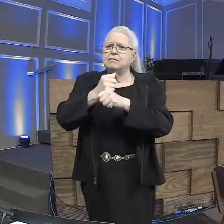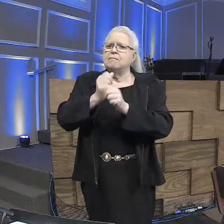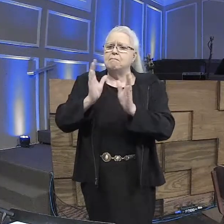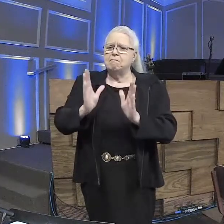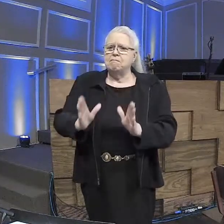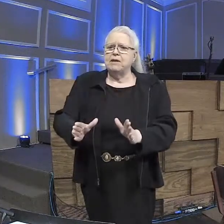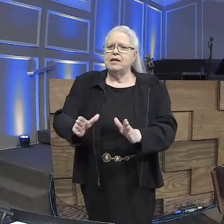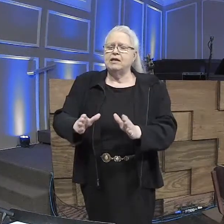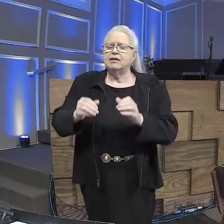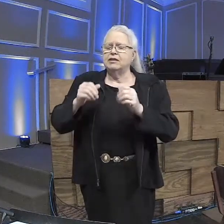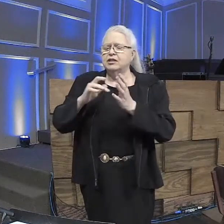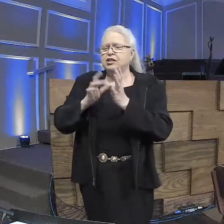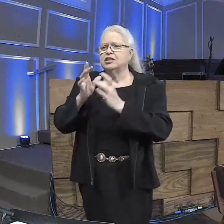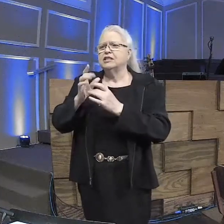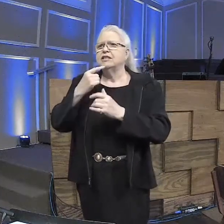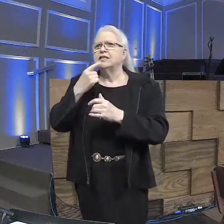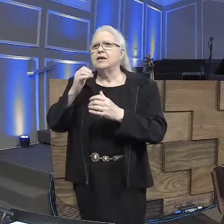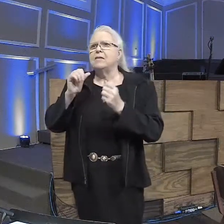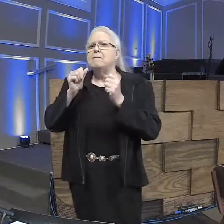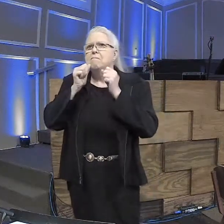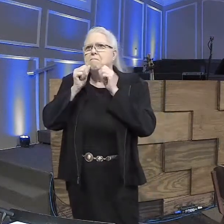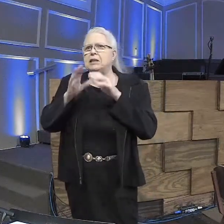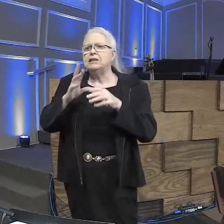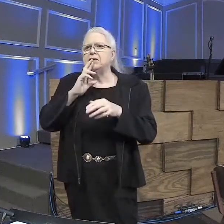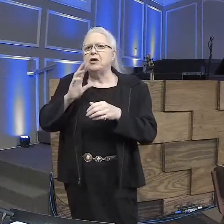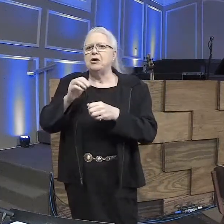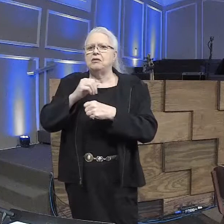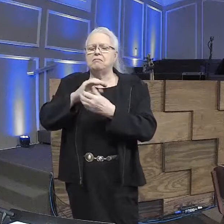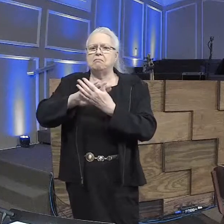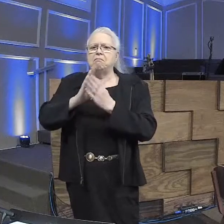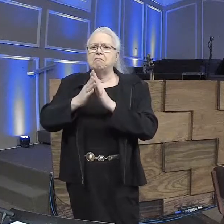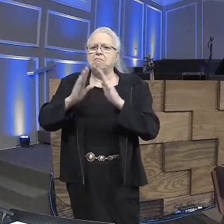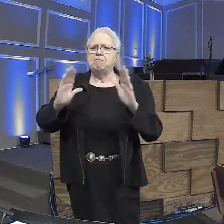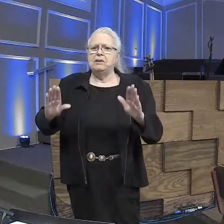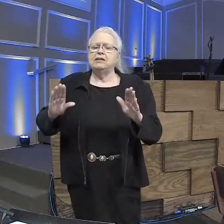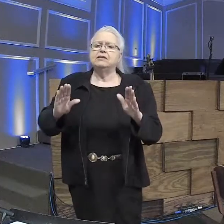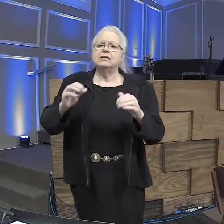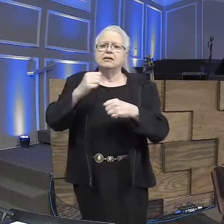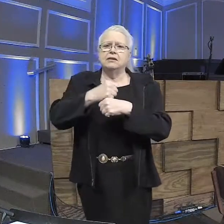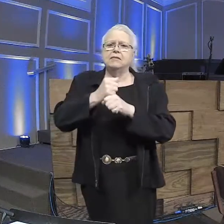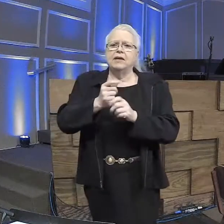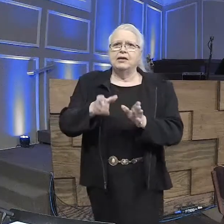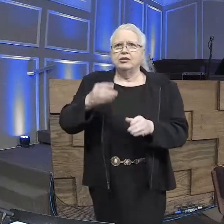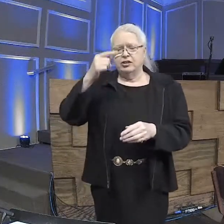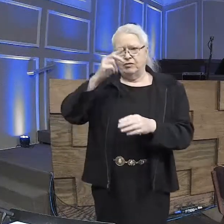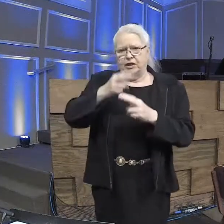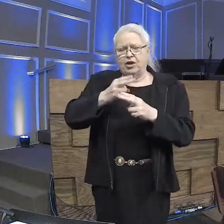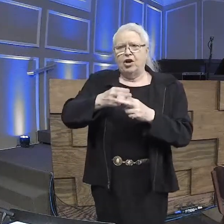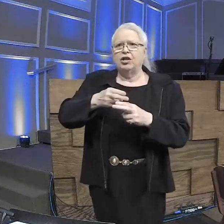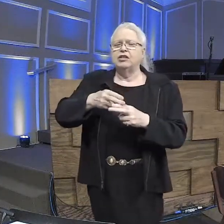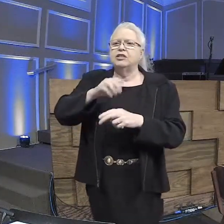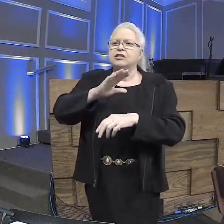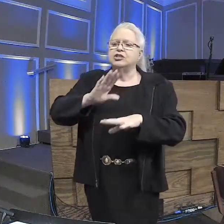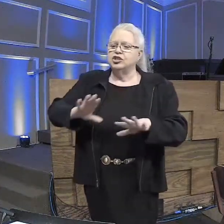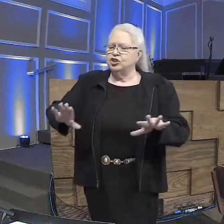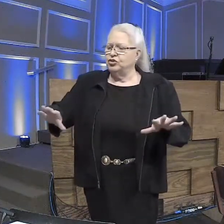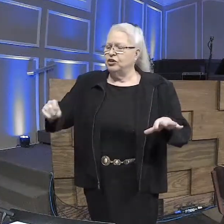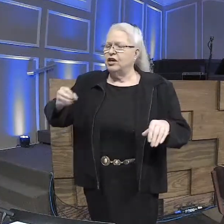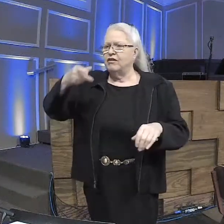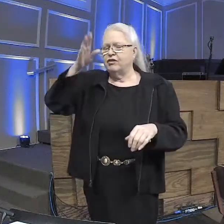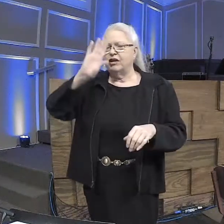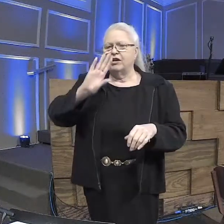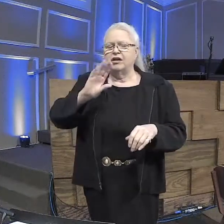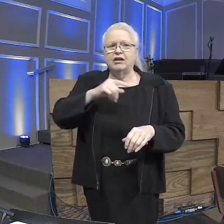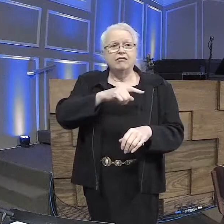the children of God." Listen, the question for you is this: have you been transformed by the grace of God